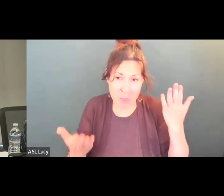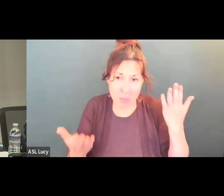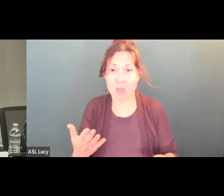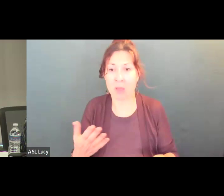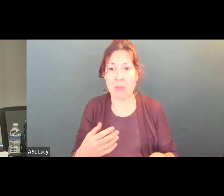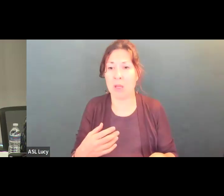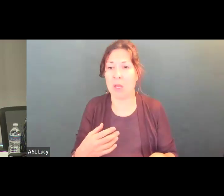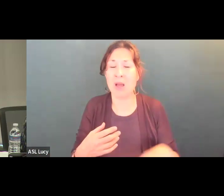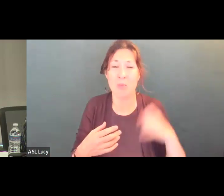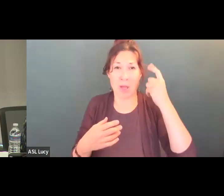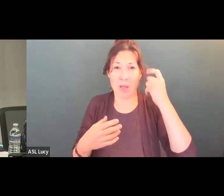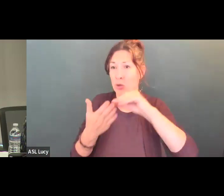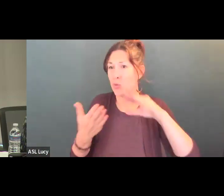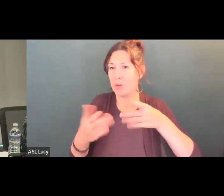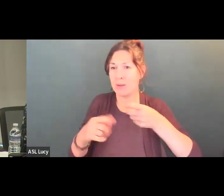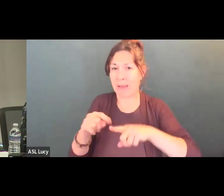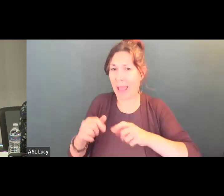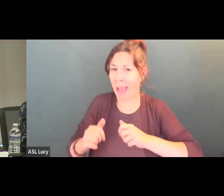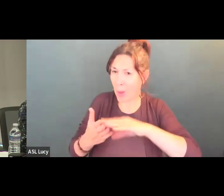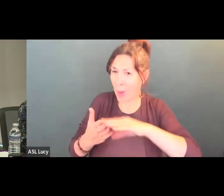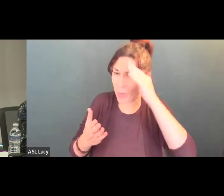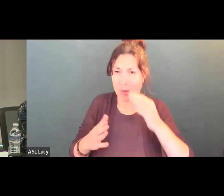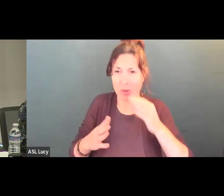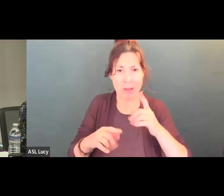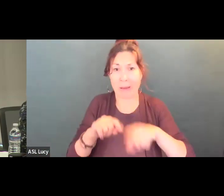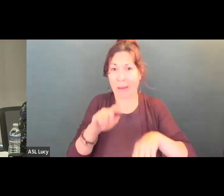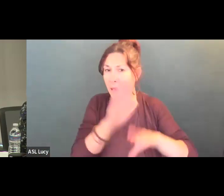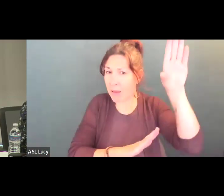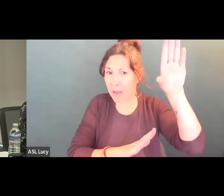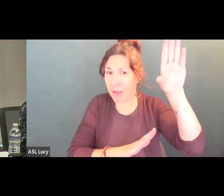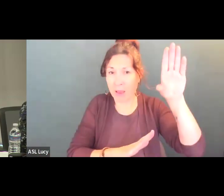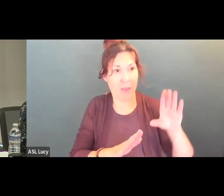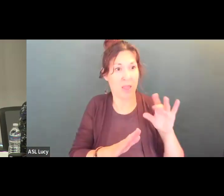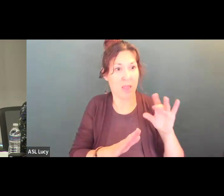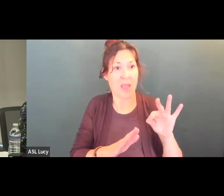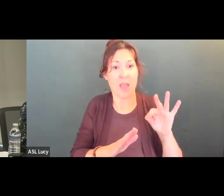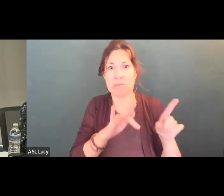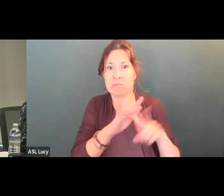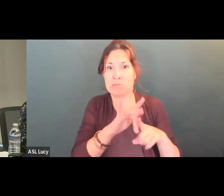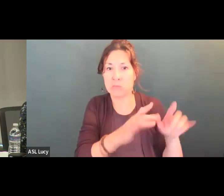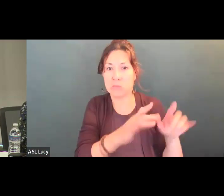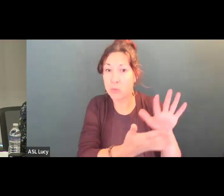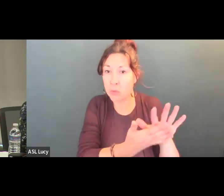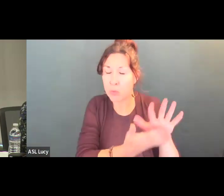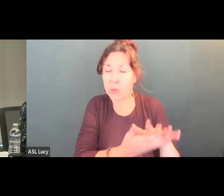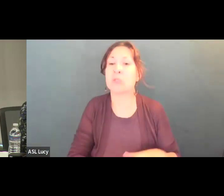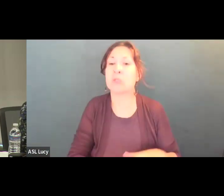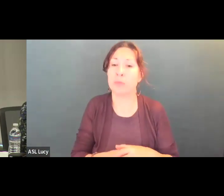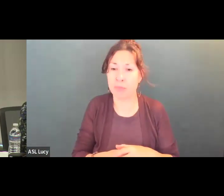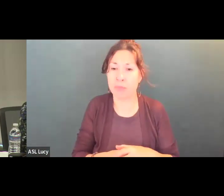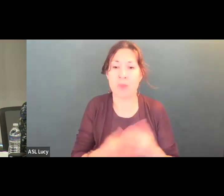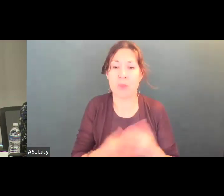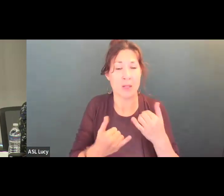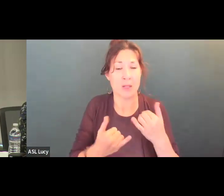cannot learn and they can't thrive, and they certainly can't achieve if they aren't in school. So this year we're focused on